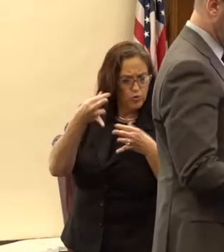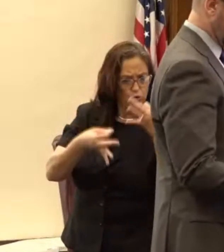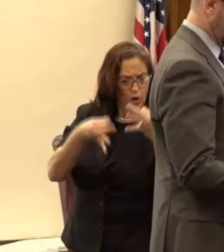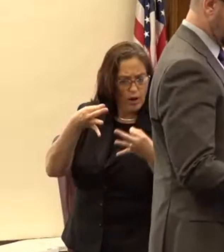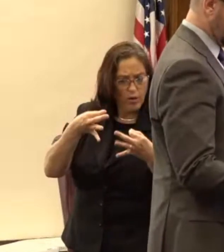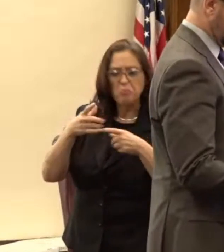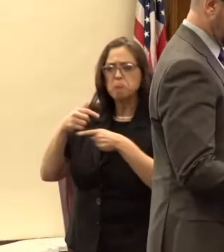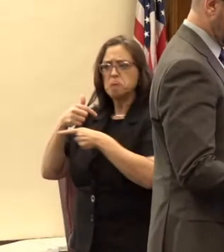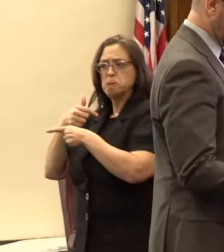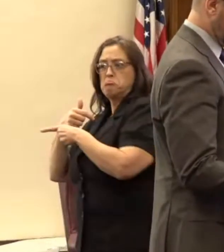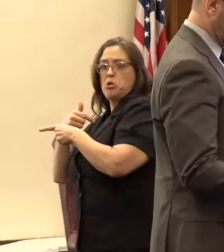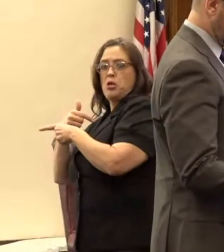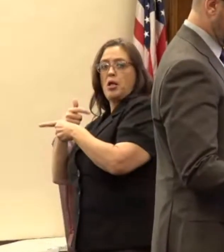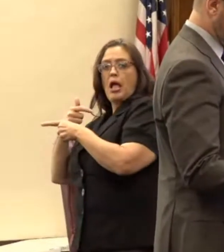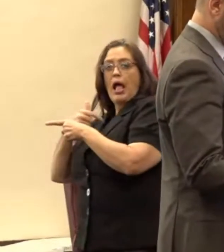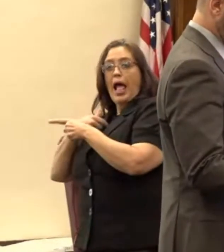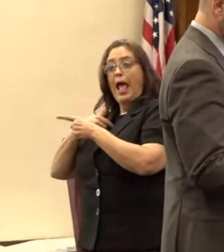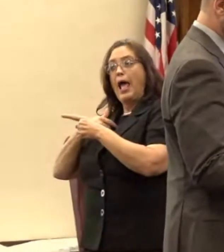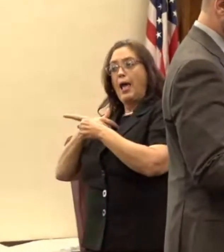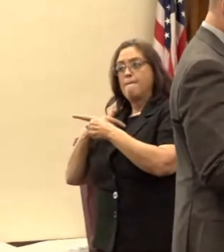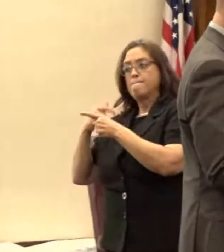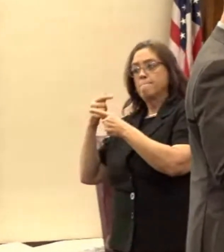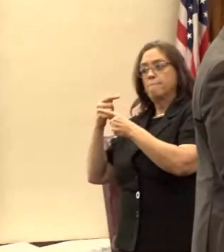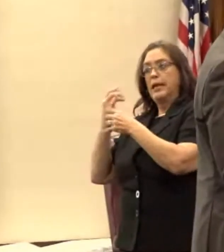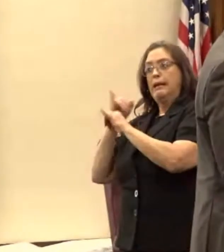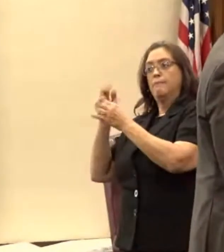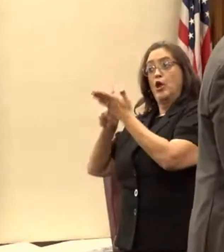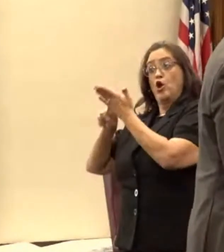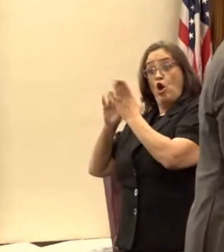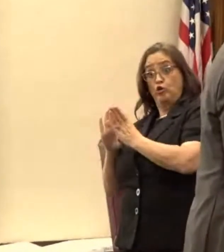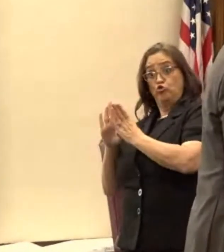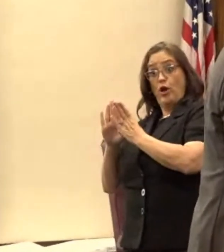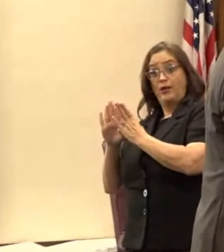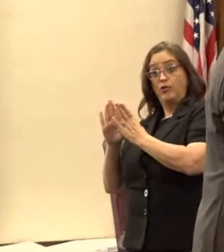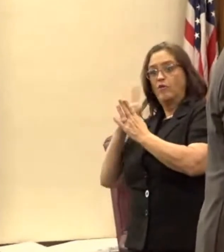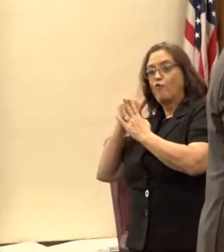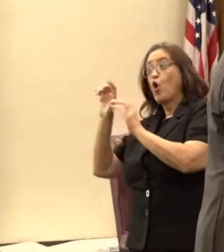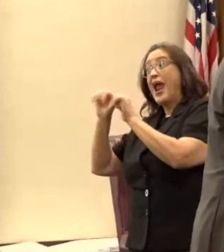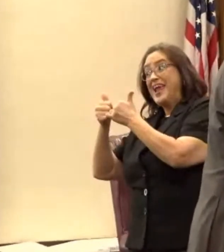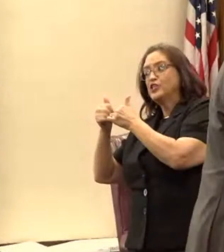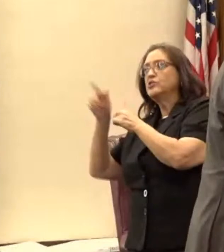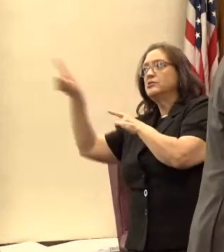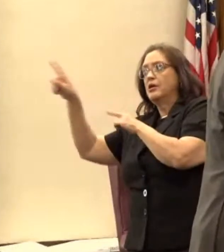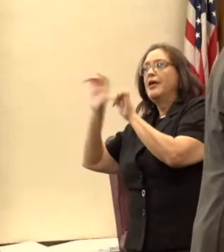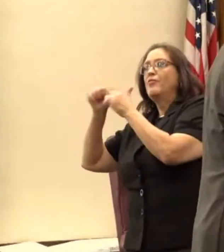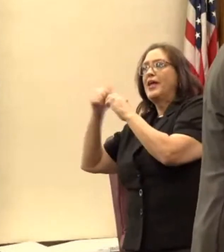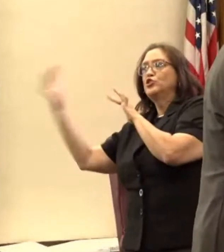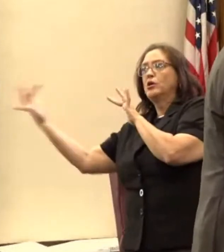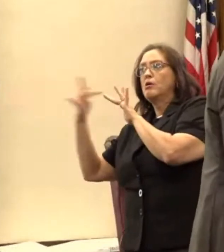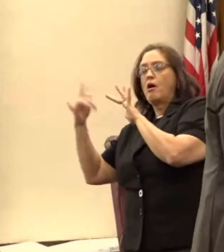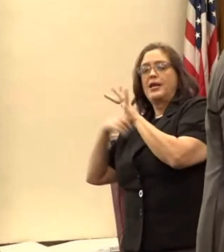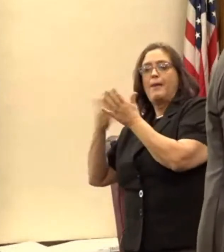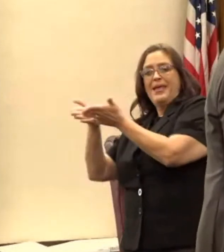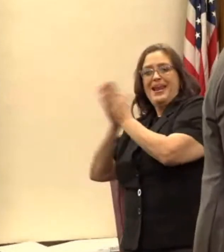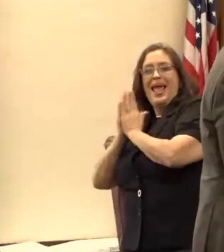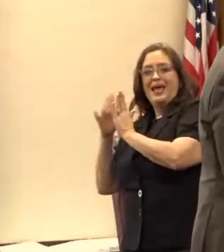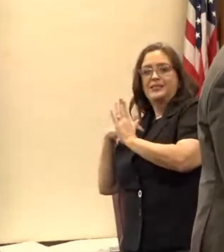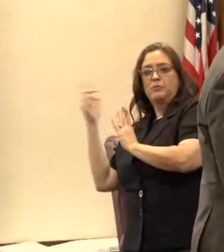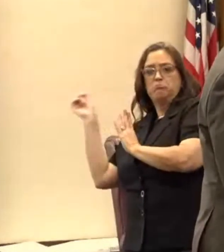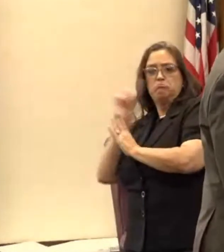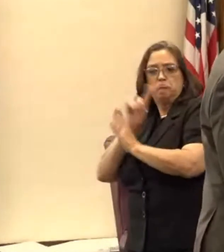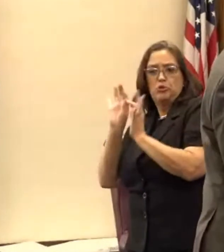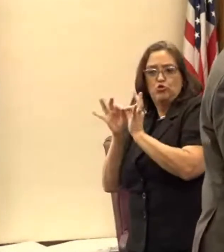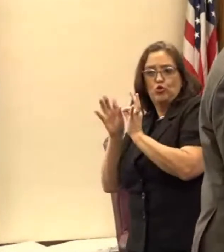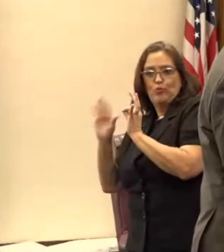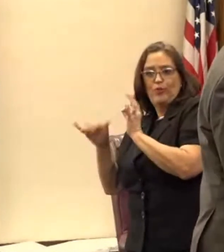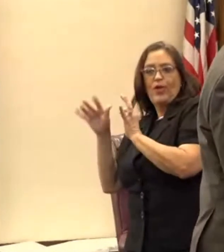was just asked to work a trial by an agency that's a contract with the court. And